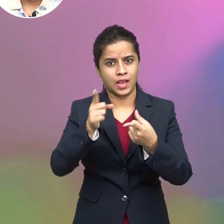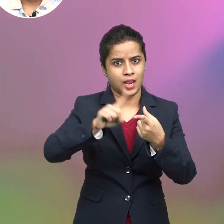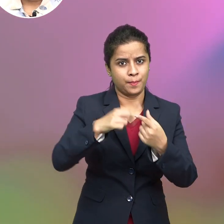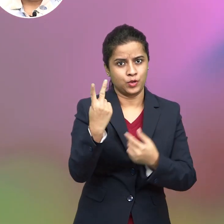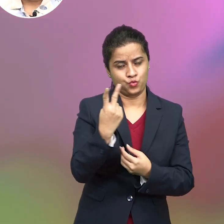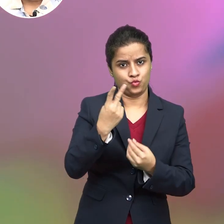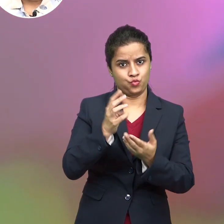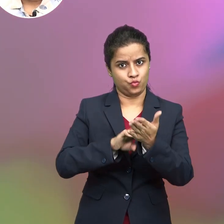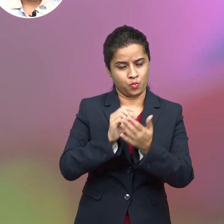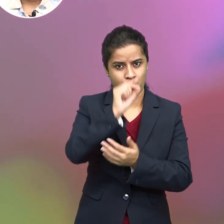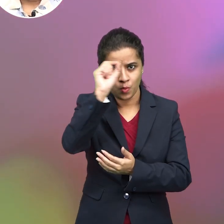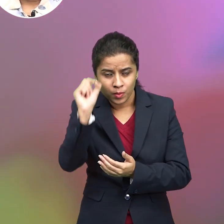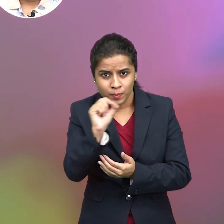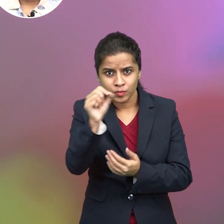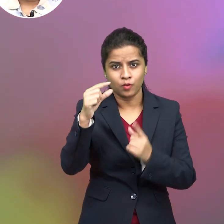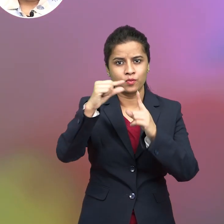acid,